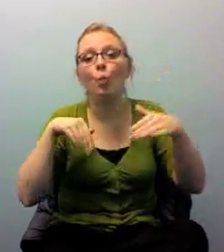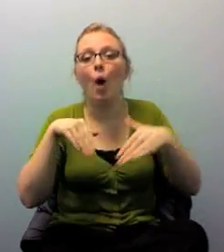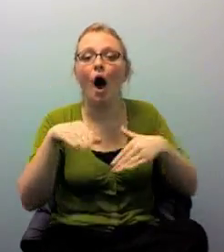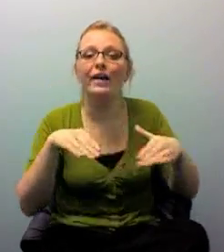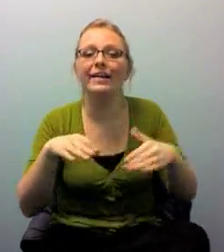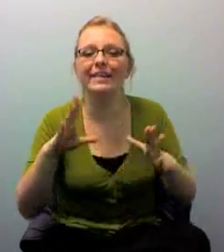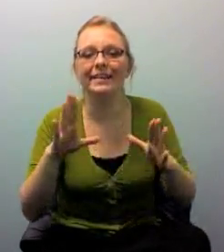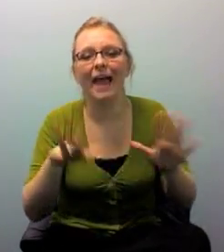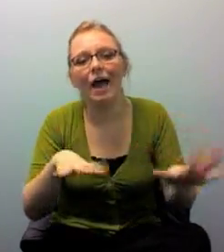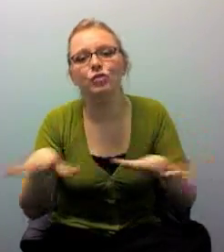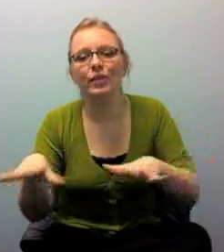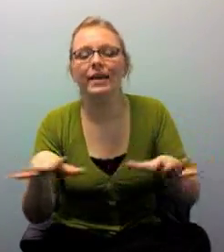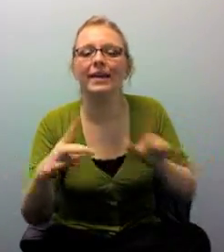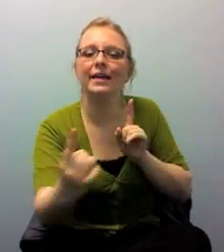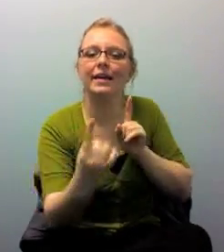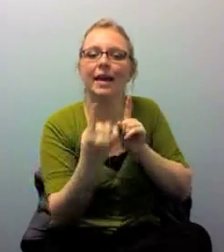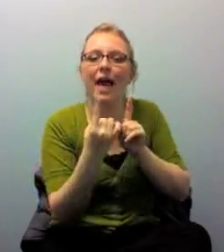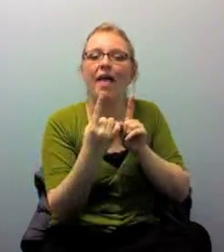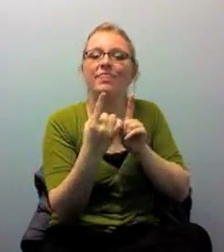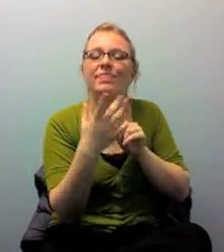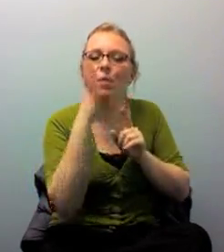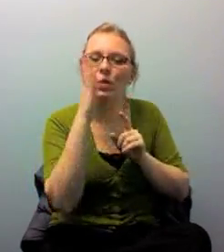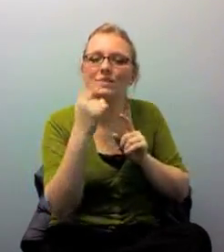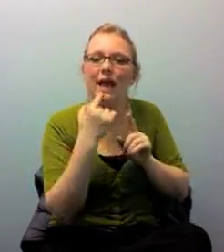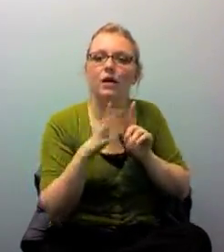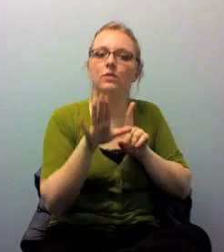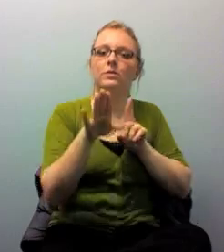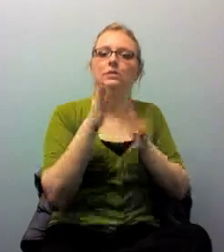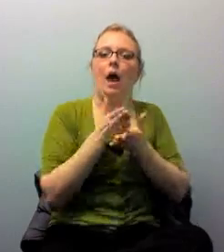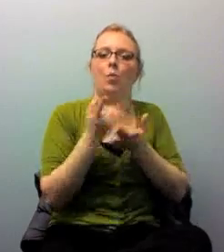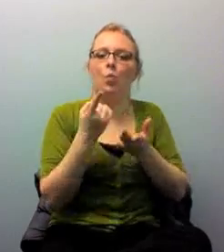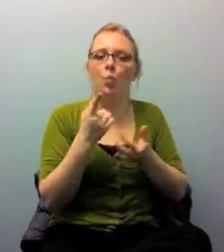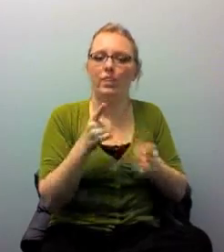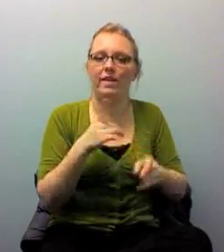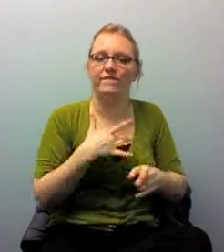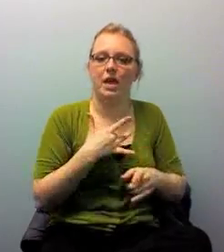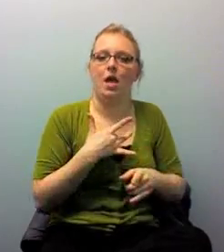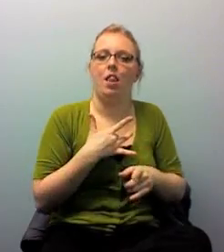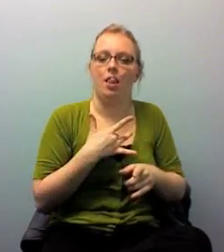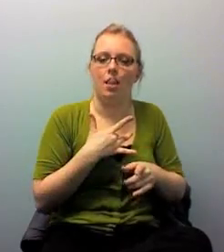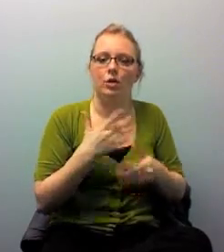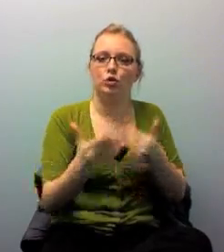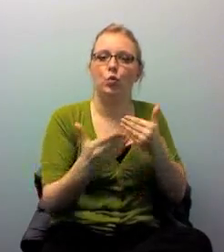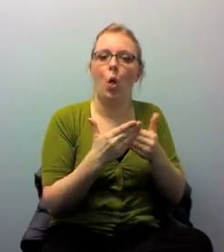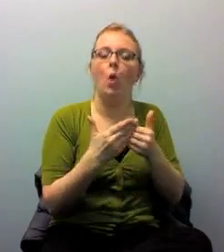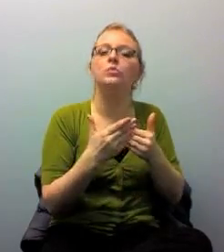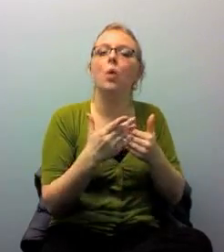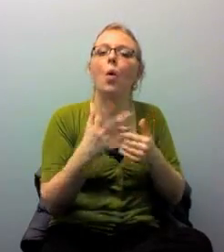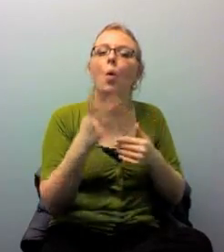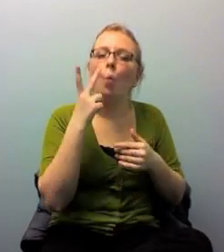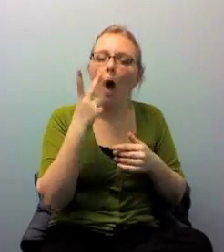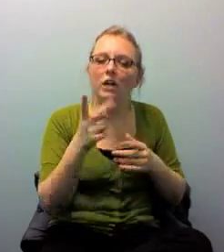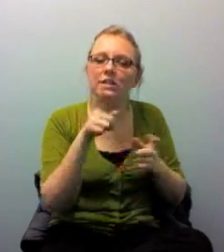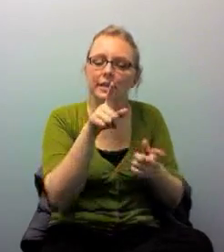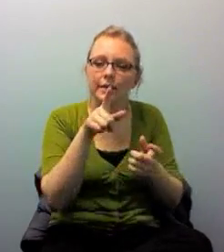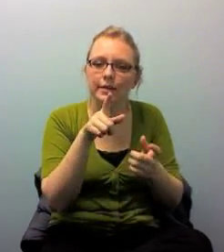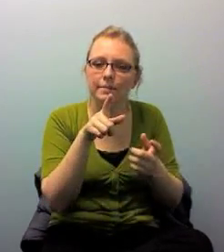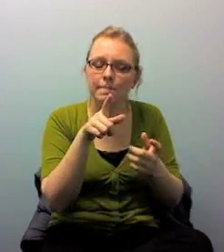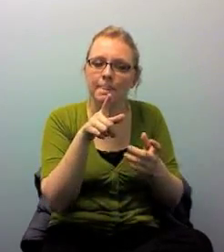stop when they feel the partner is too close. Watch carefully where that person stops. Then